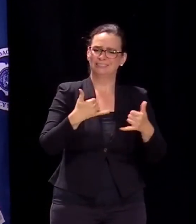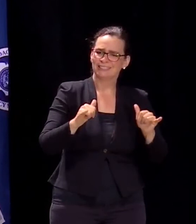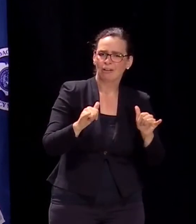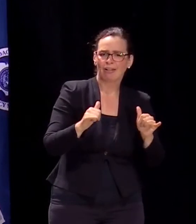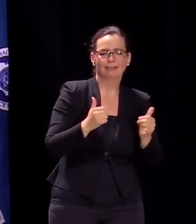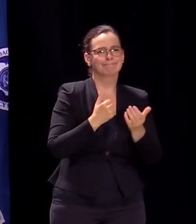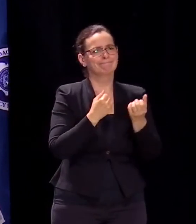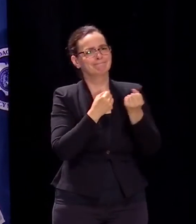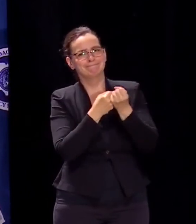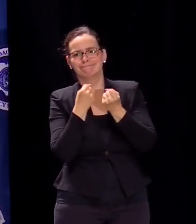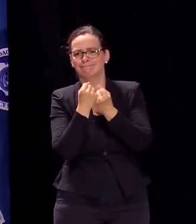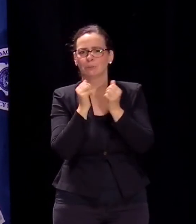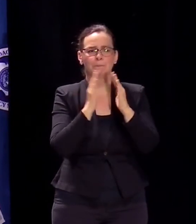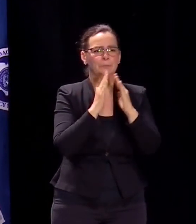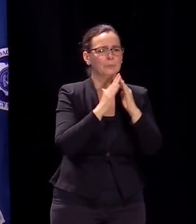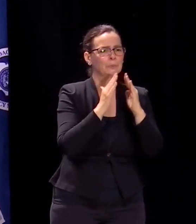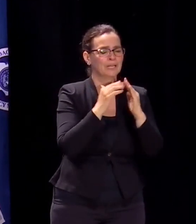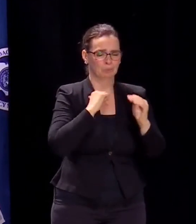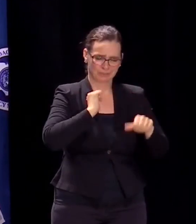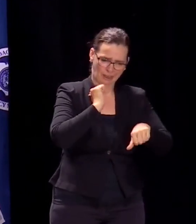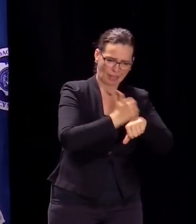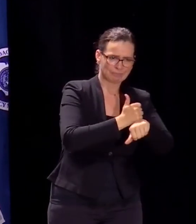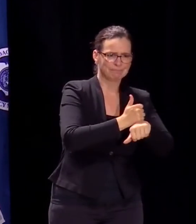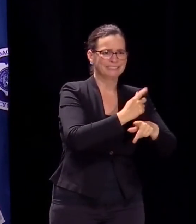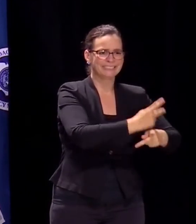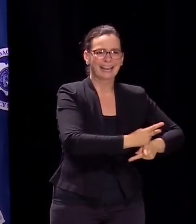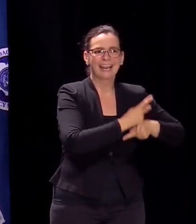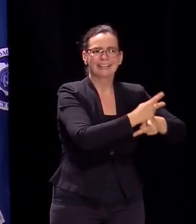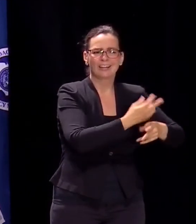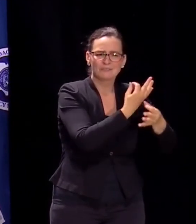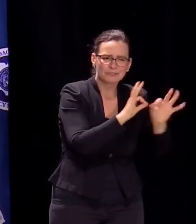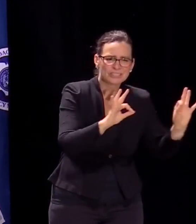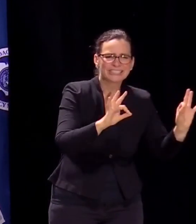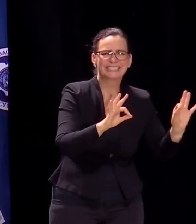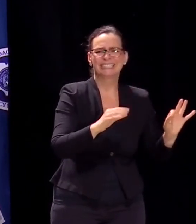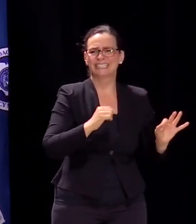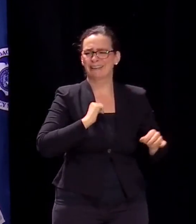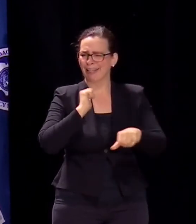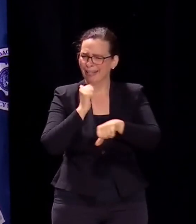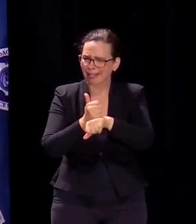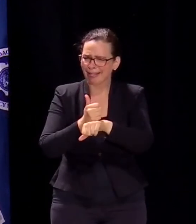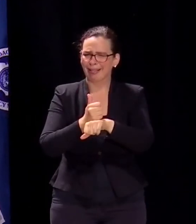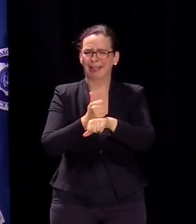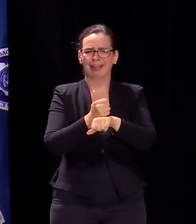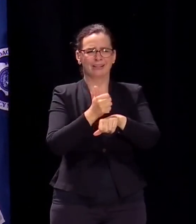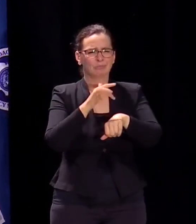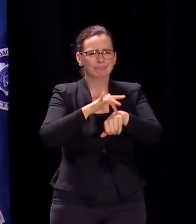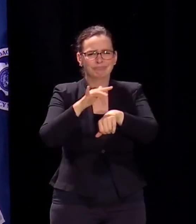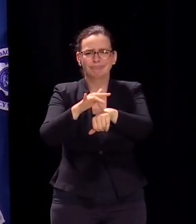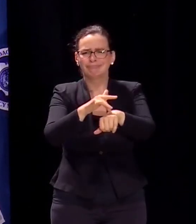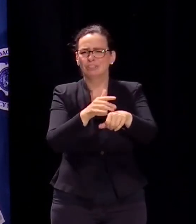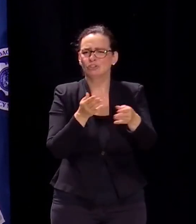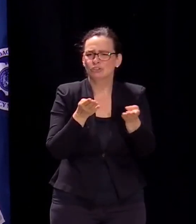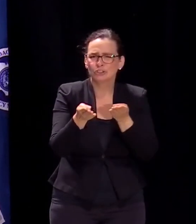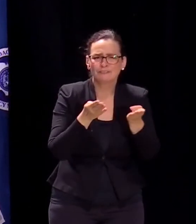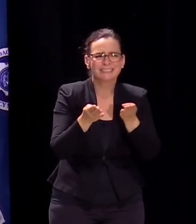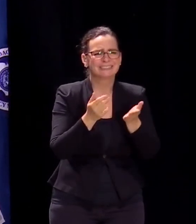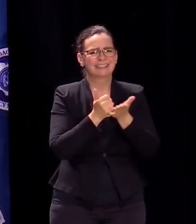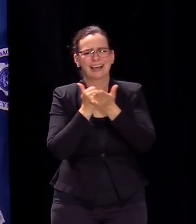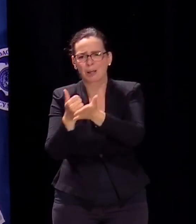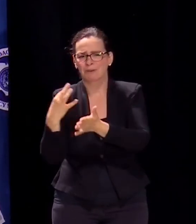we did to help the community get back to work. These were all things that cost us money that we needed to do in response